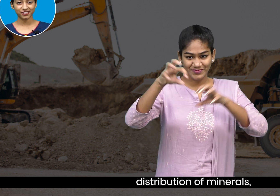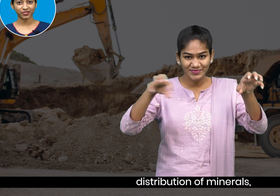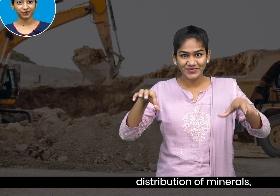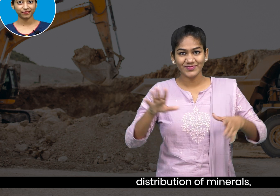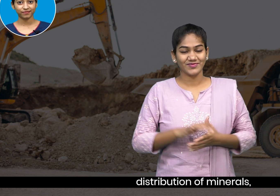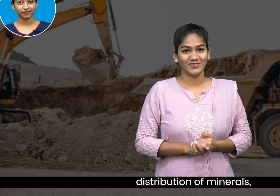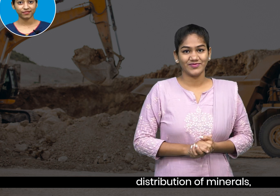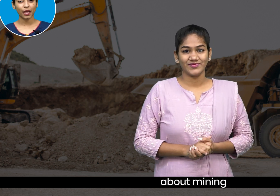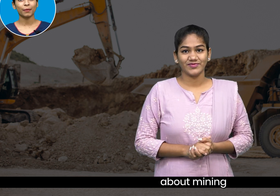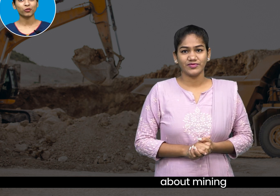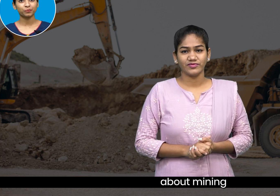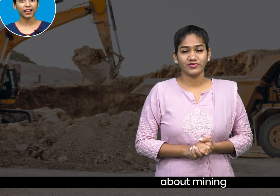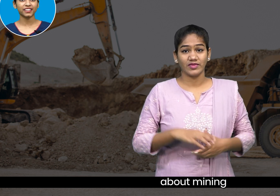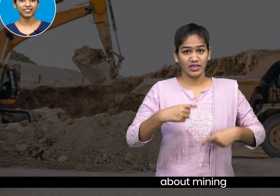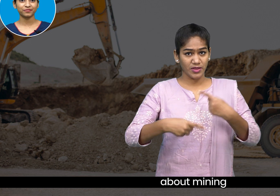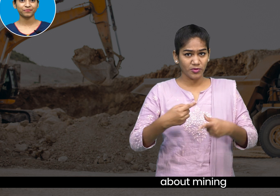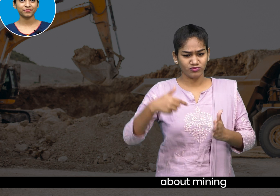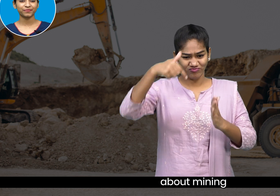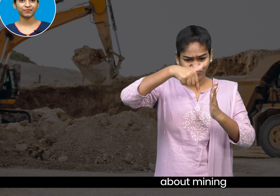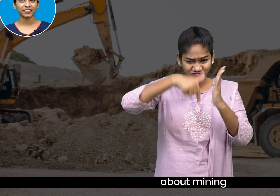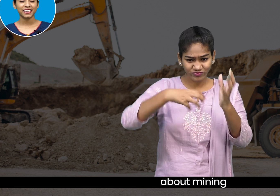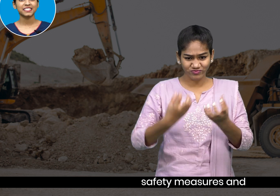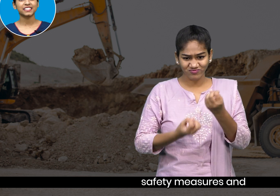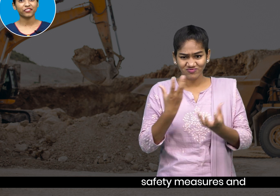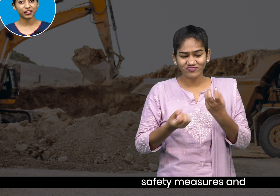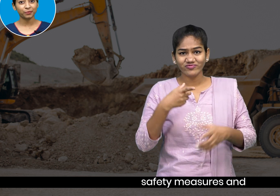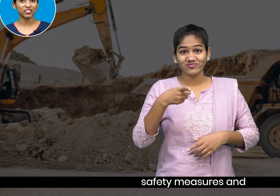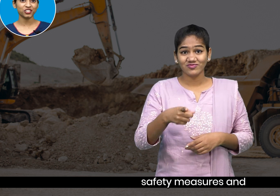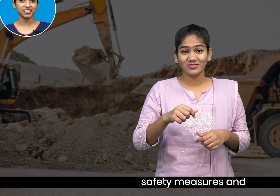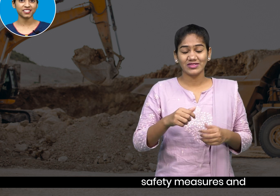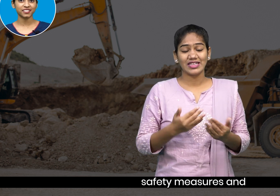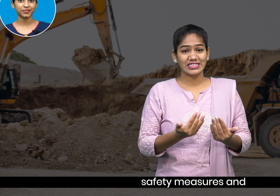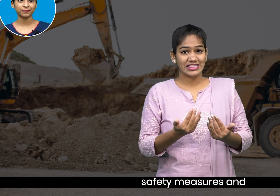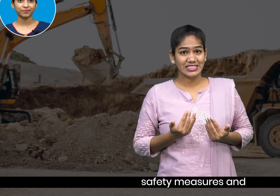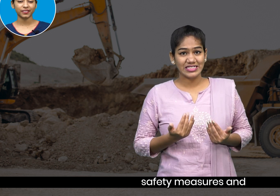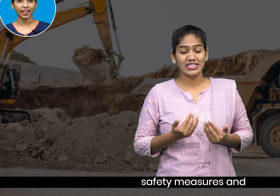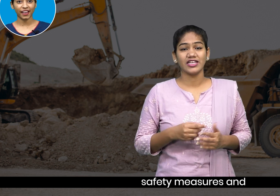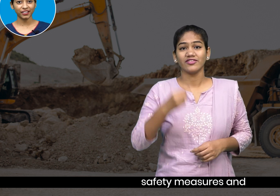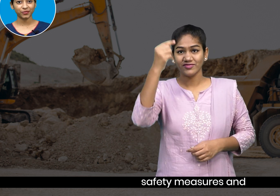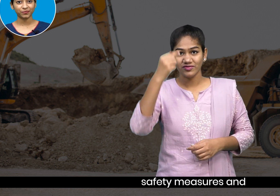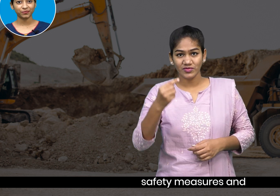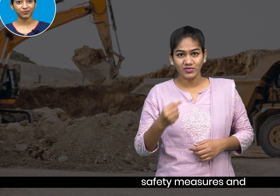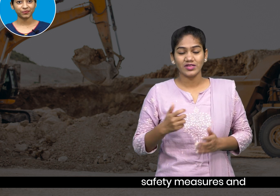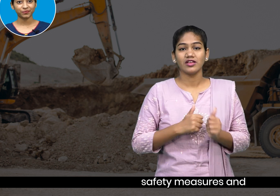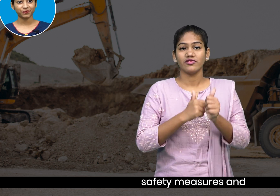minerals, about mining, safety measures,